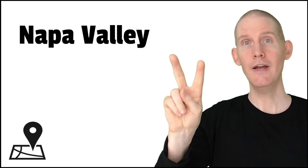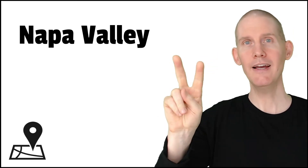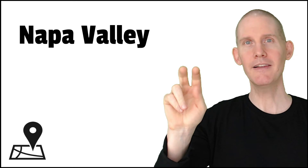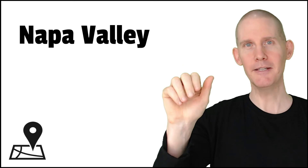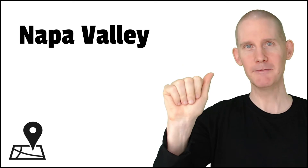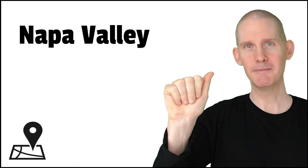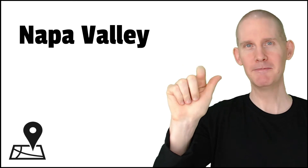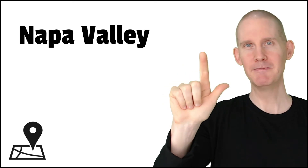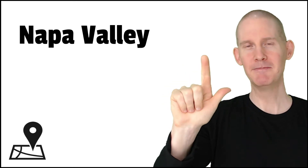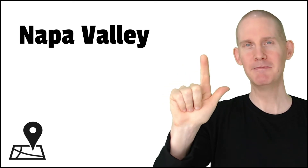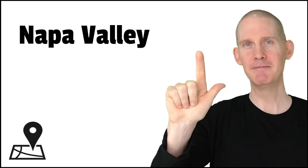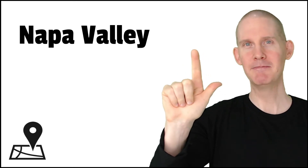Valley.